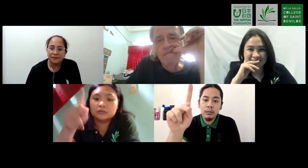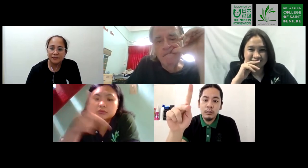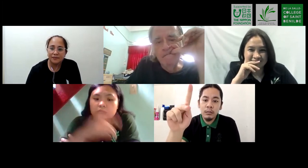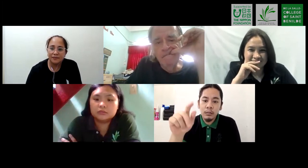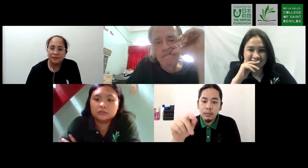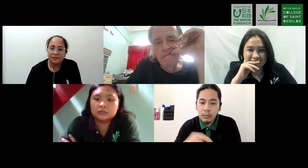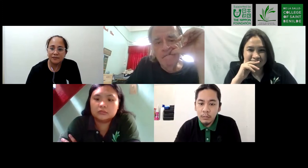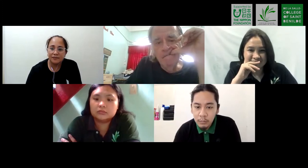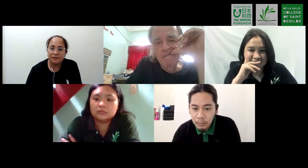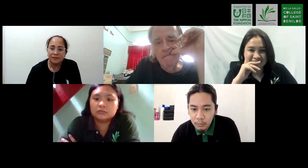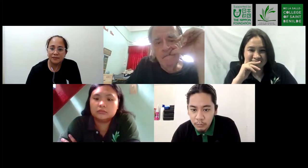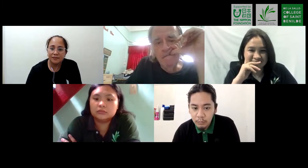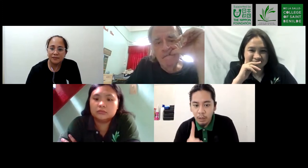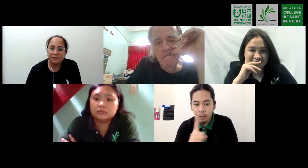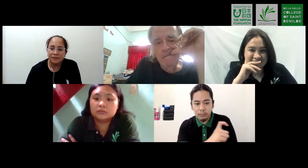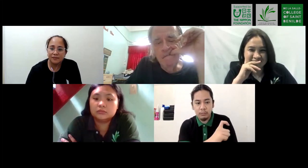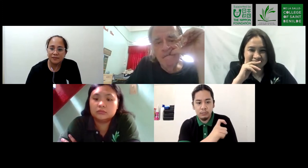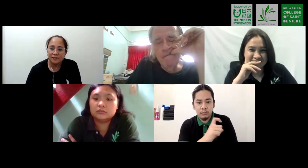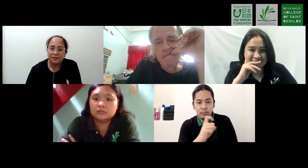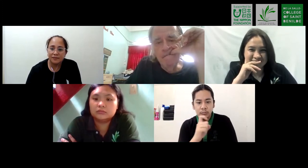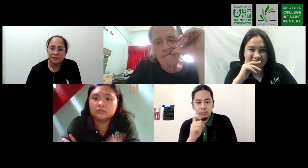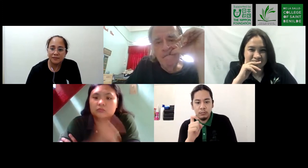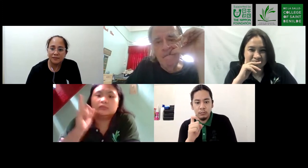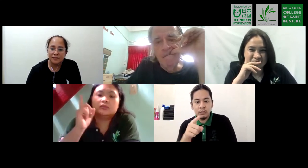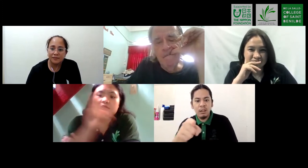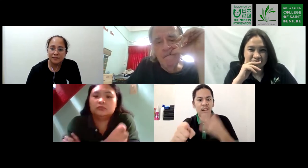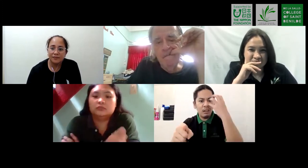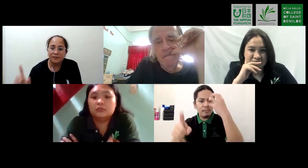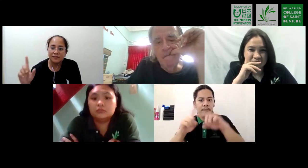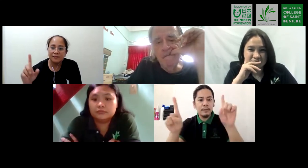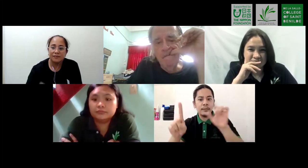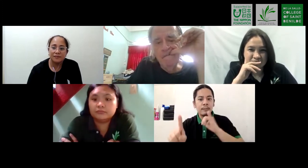What about ask? Do you think ask should go first, Nat?